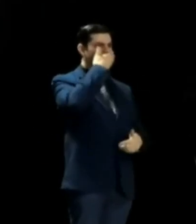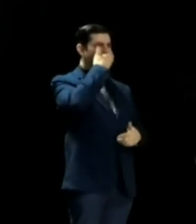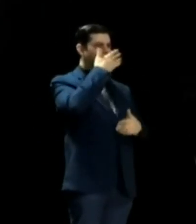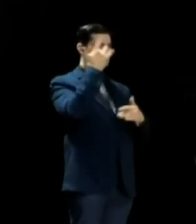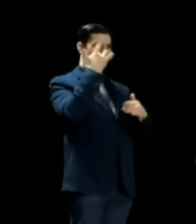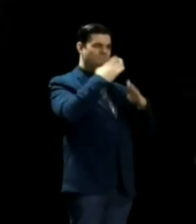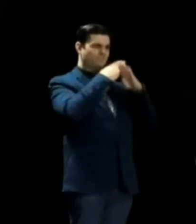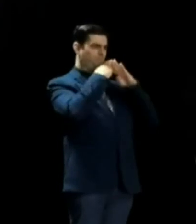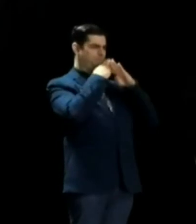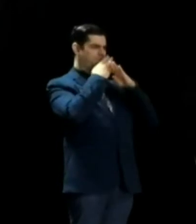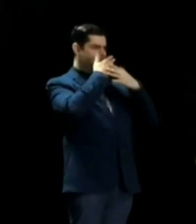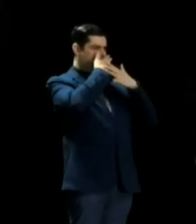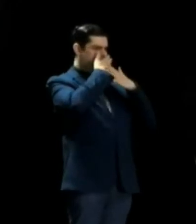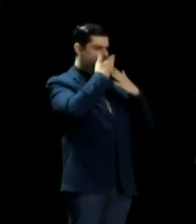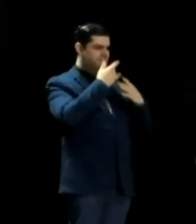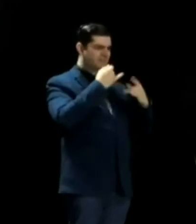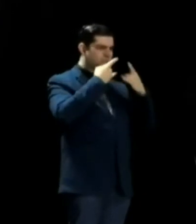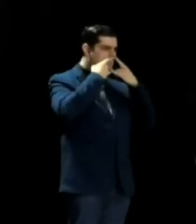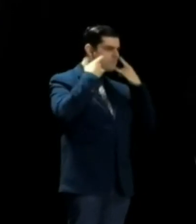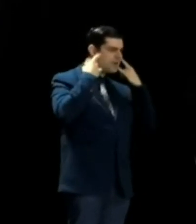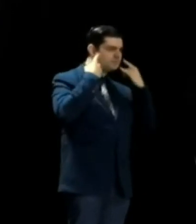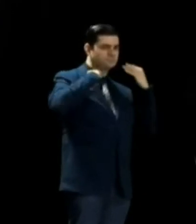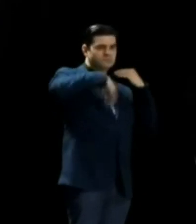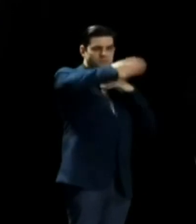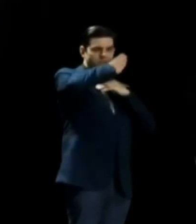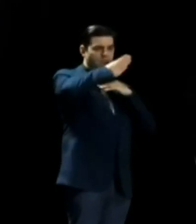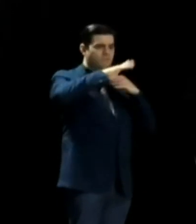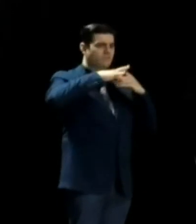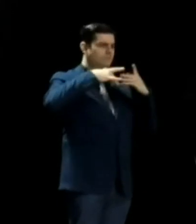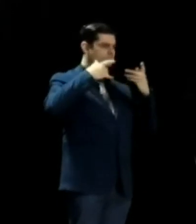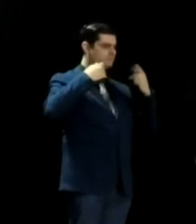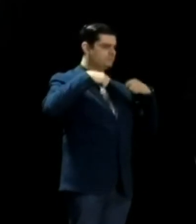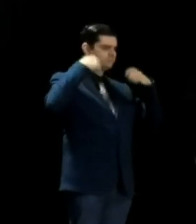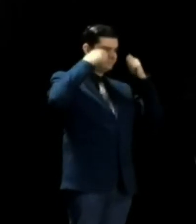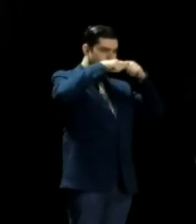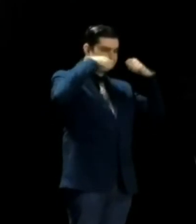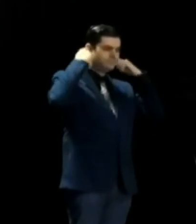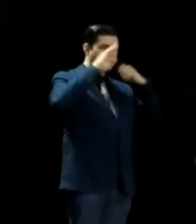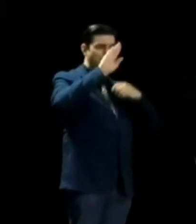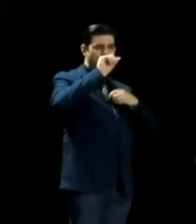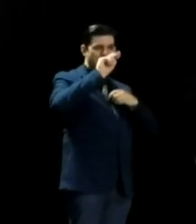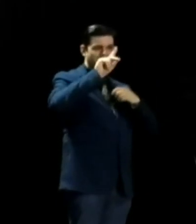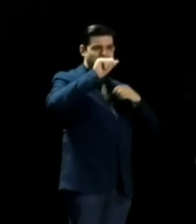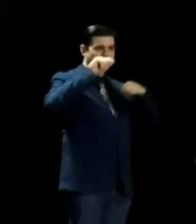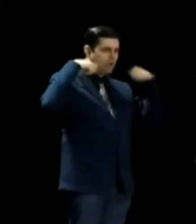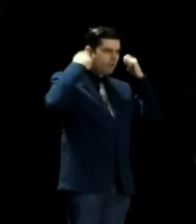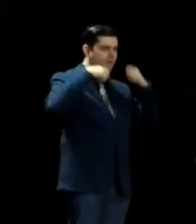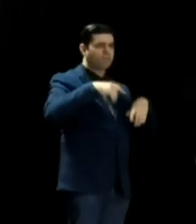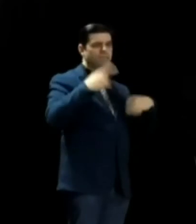mask, I think bandanas might even fly. Remember those?